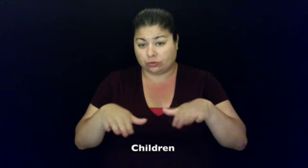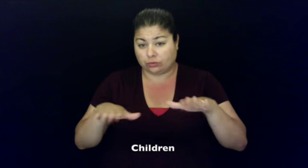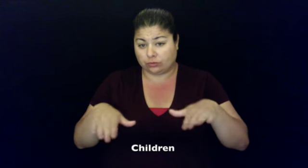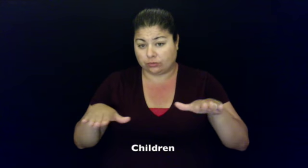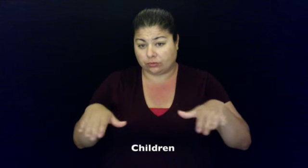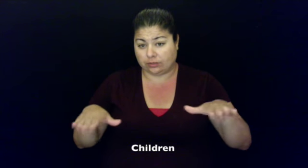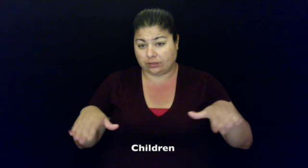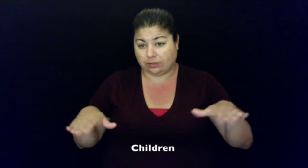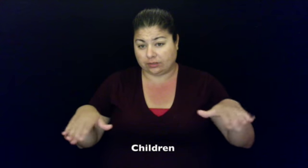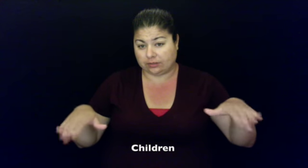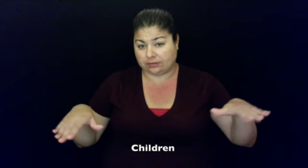Children.